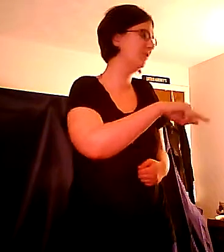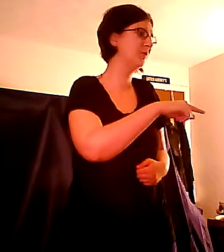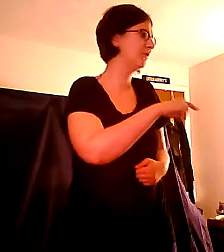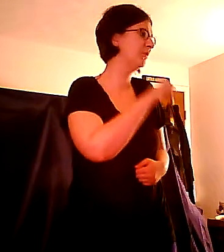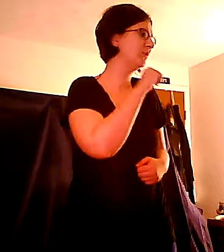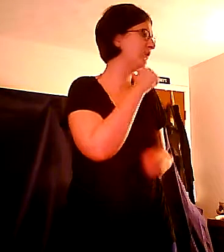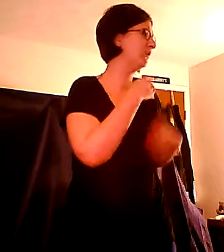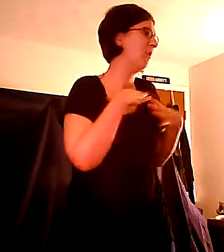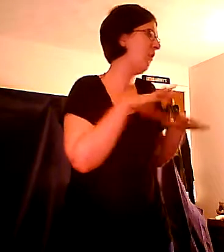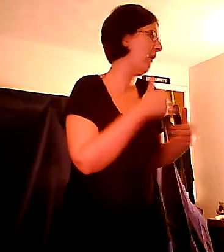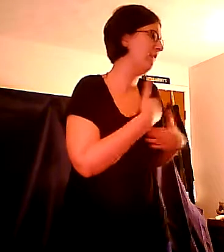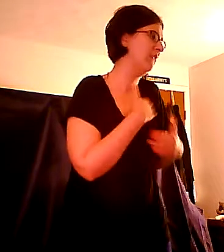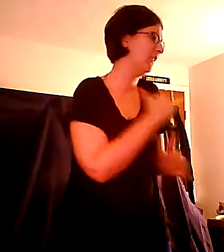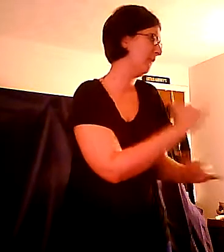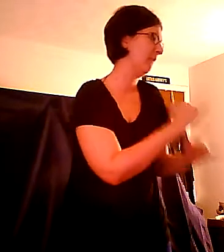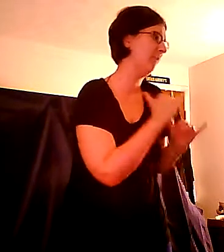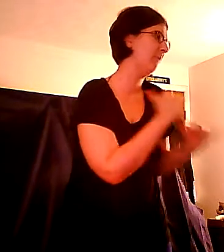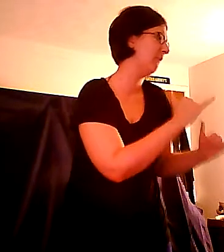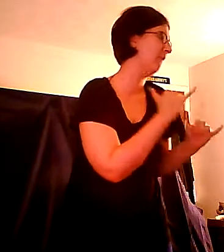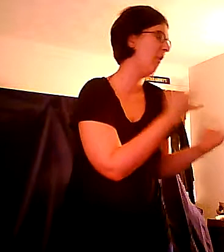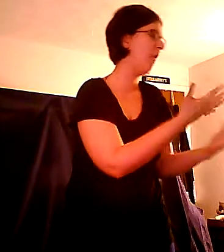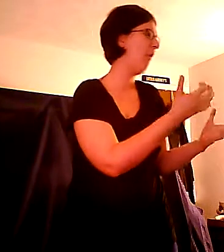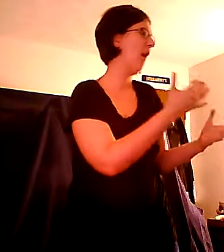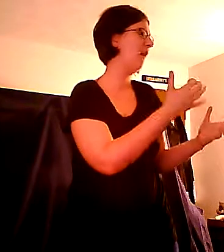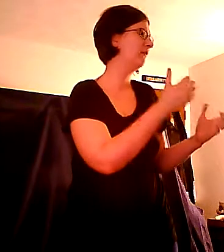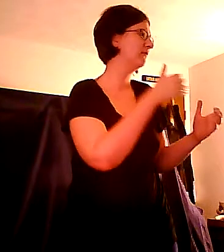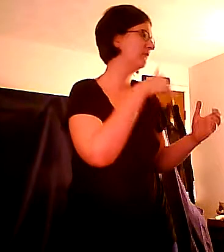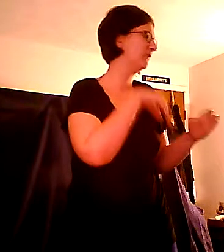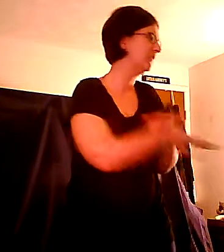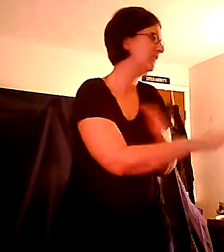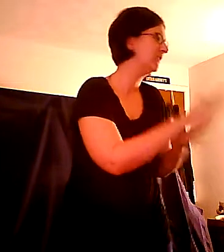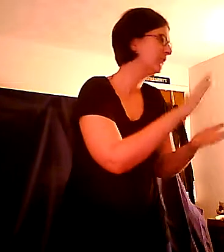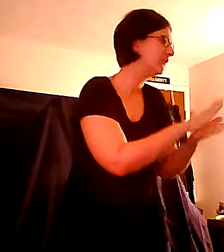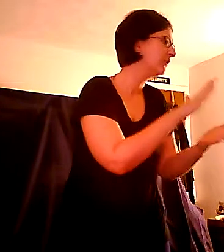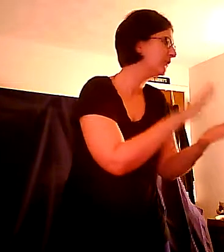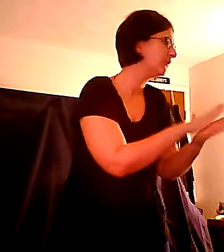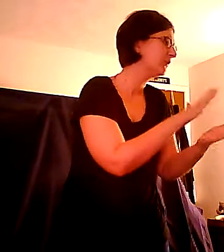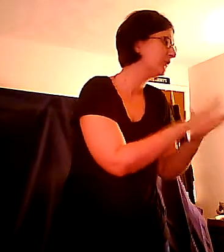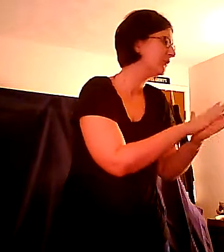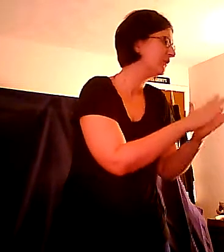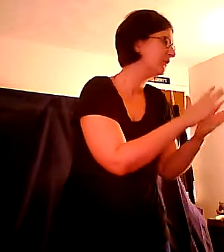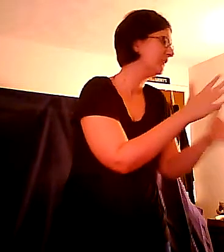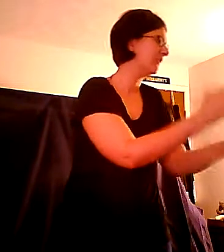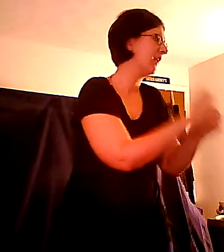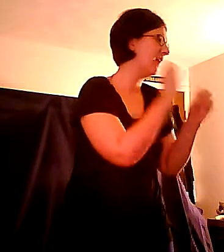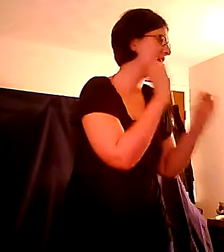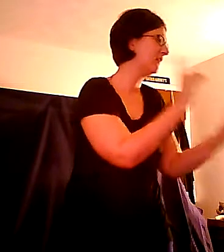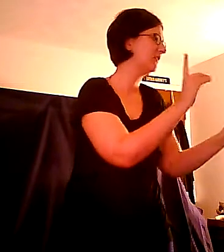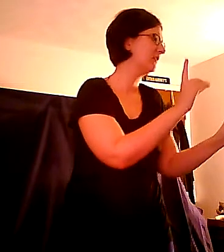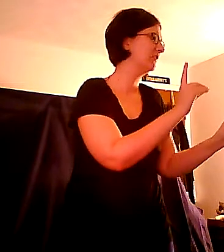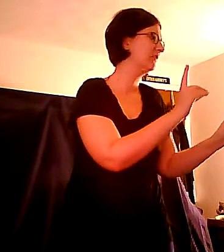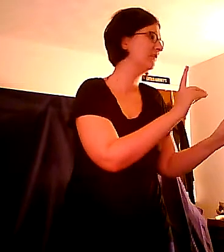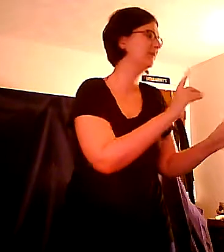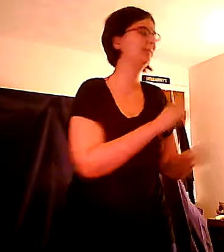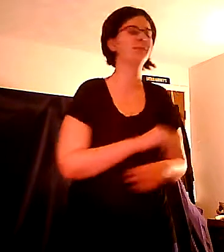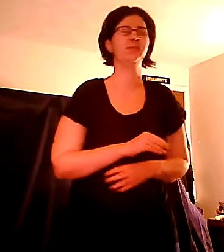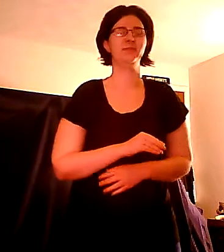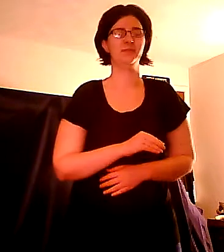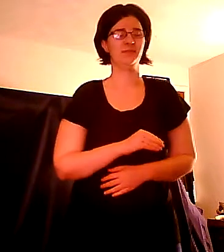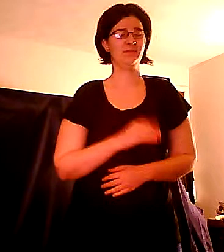year. We didn't see him for sometimes even 2 years. And whenever he came home, it was a different case. My